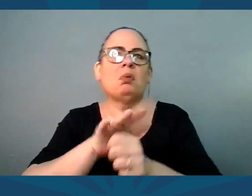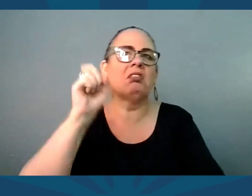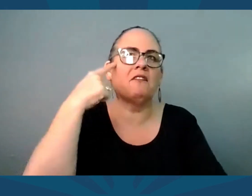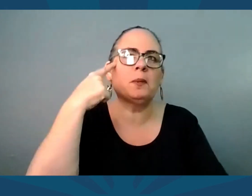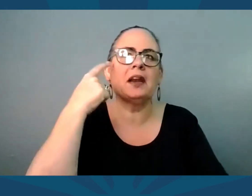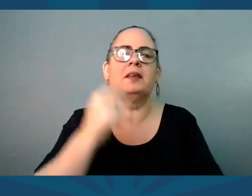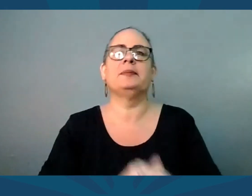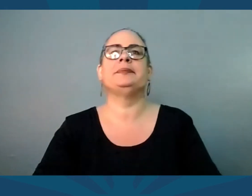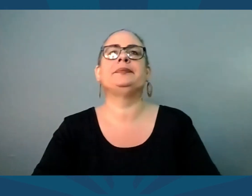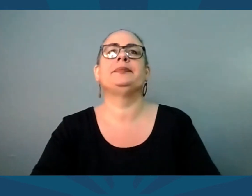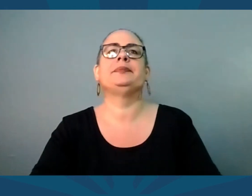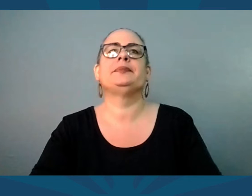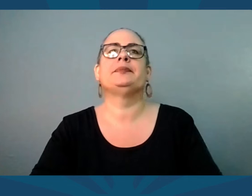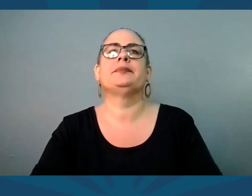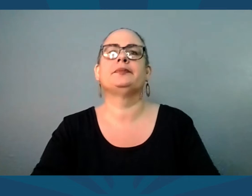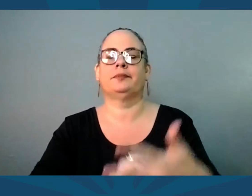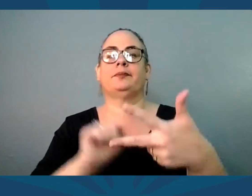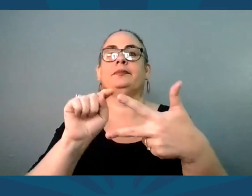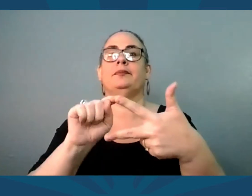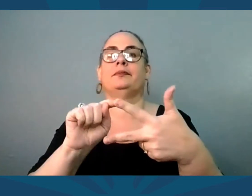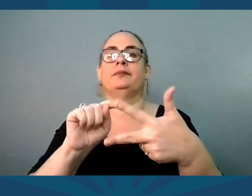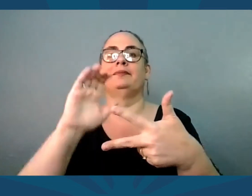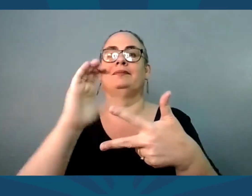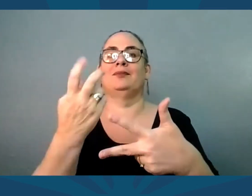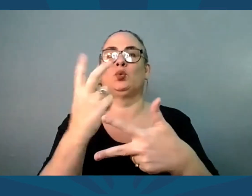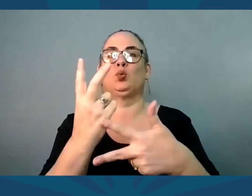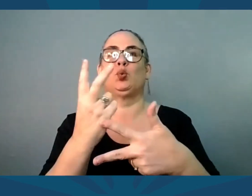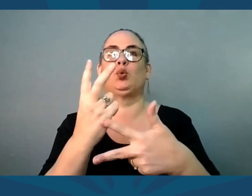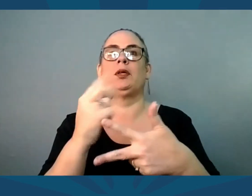state, or local government issued identification.